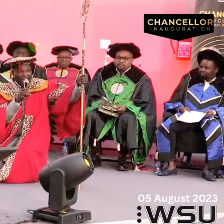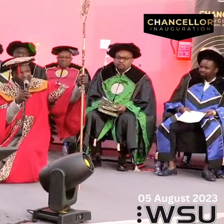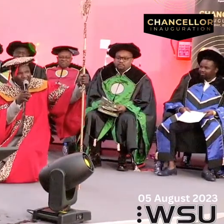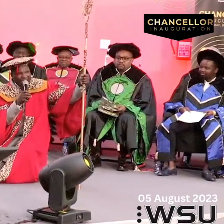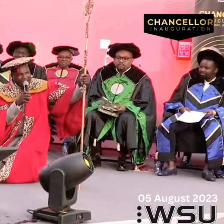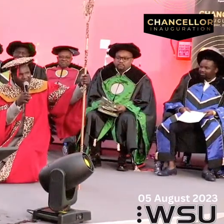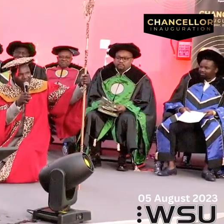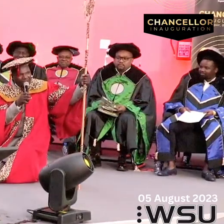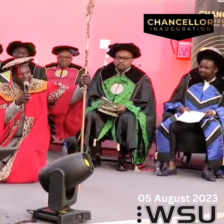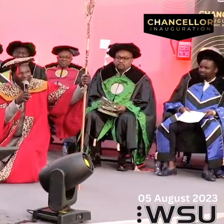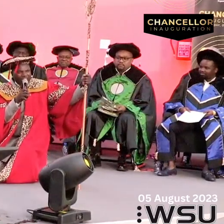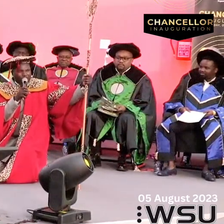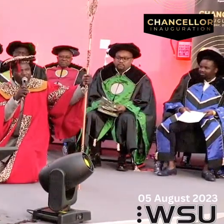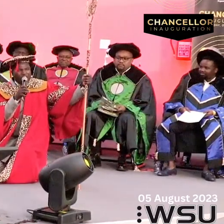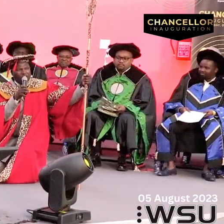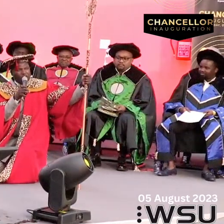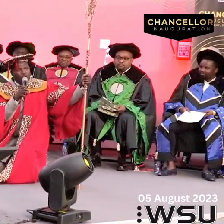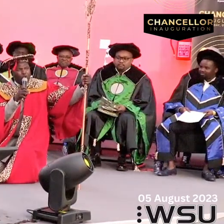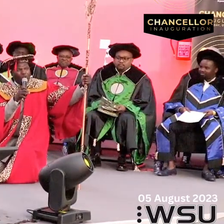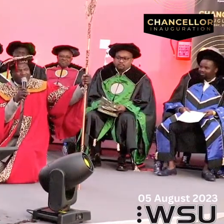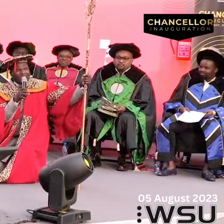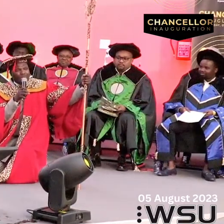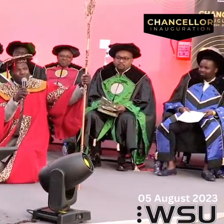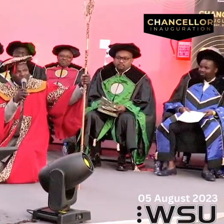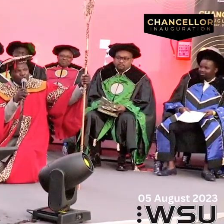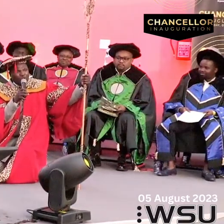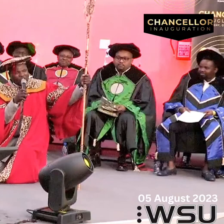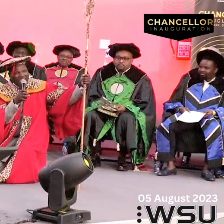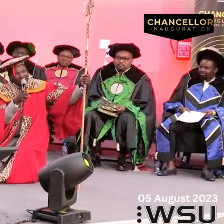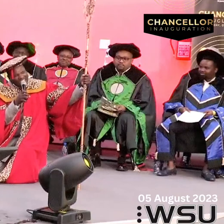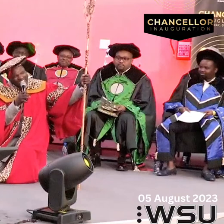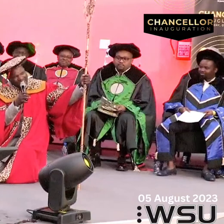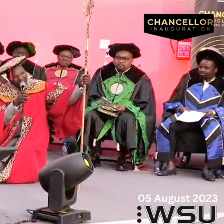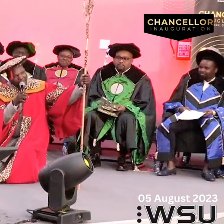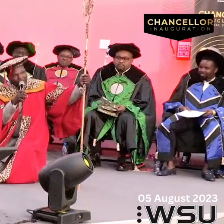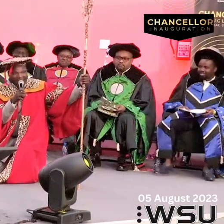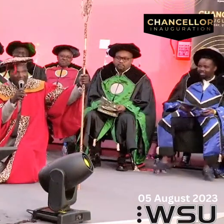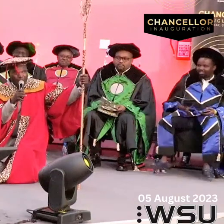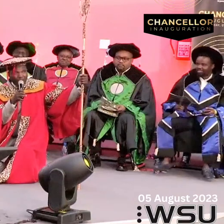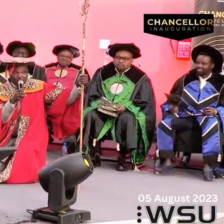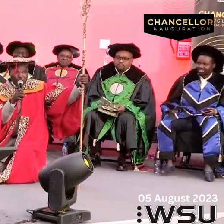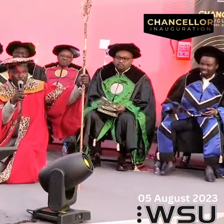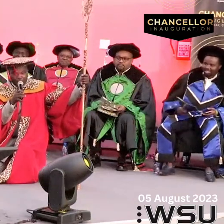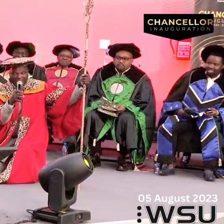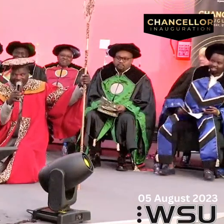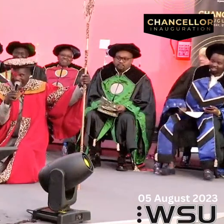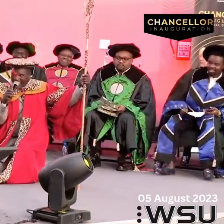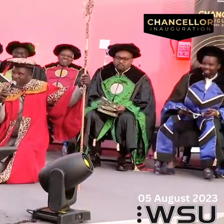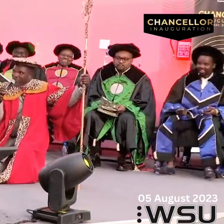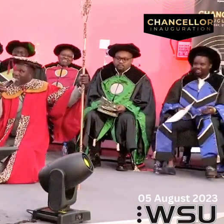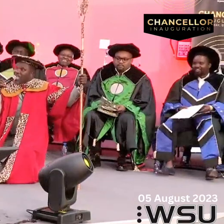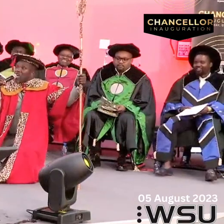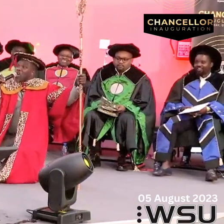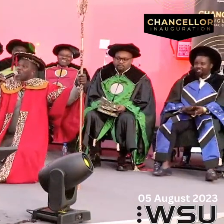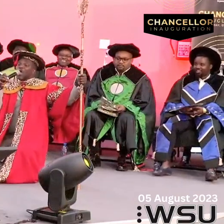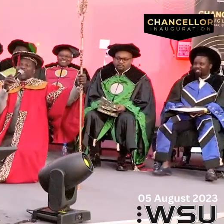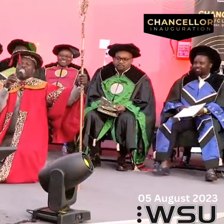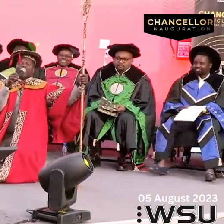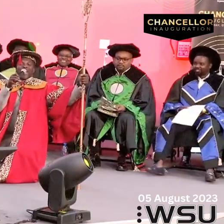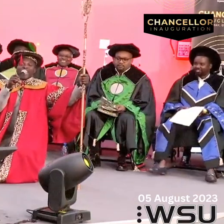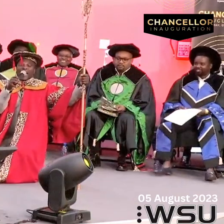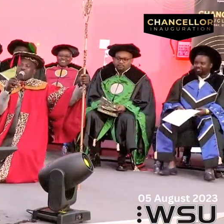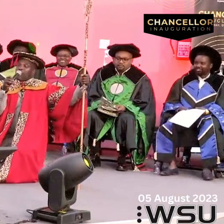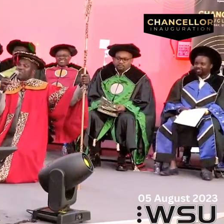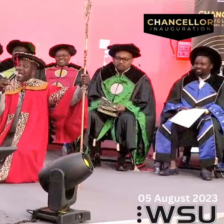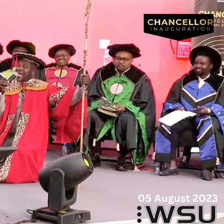ezoba yichancela. I don't even know what is the meaning of chancela, but I want to know that. Kodwa